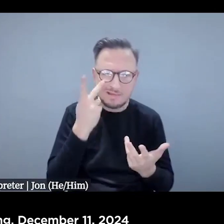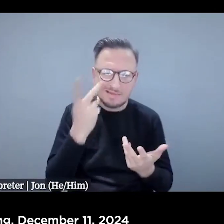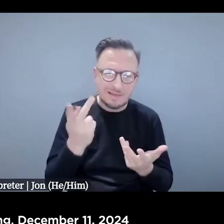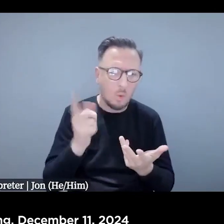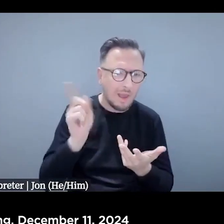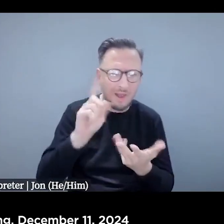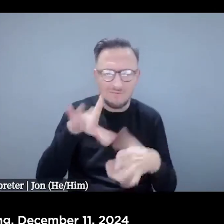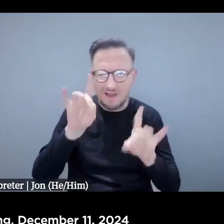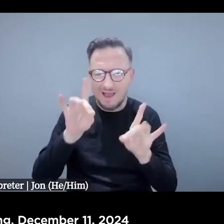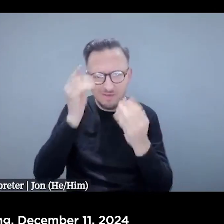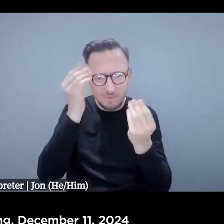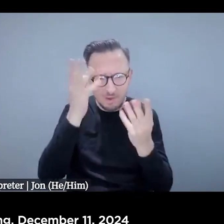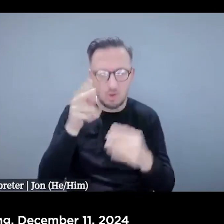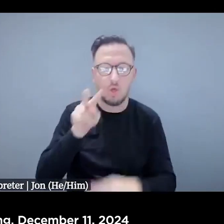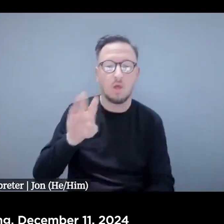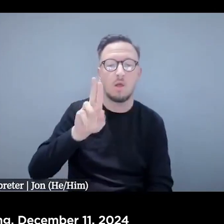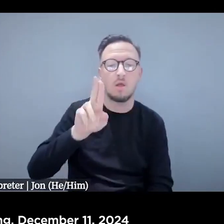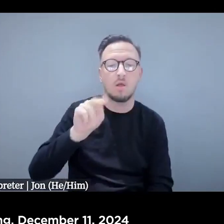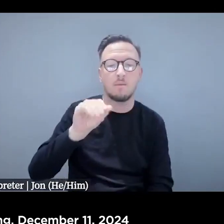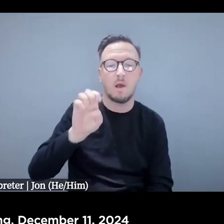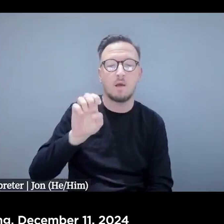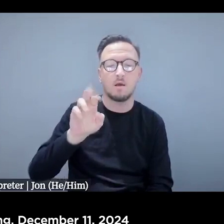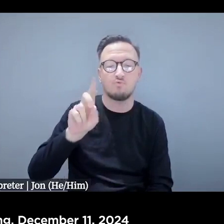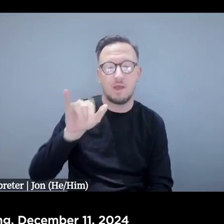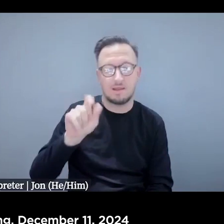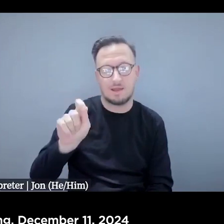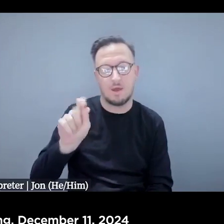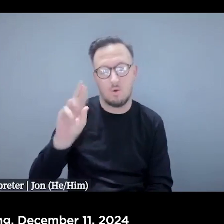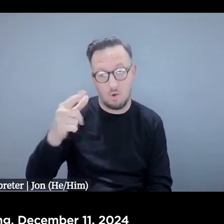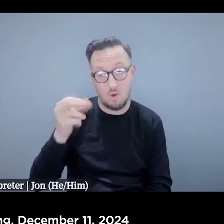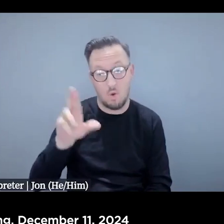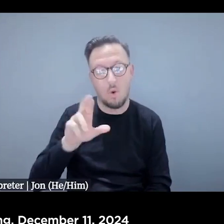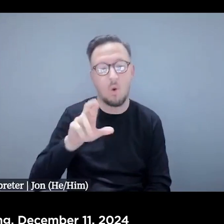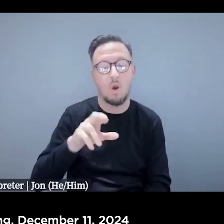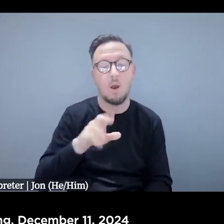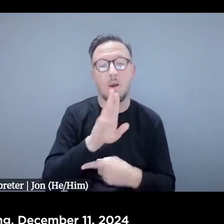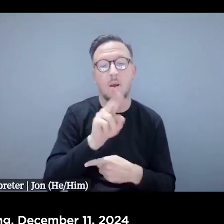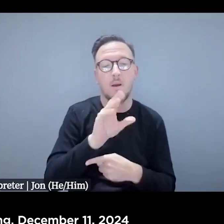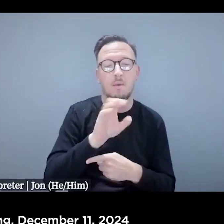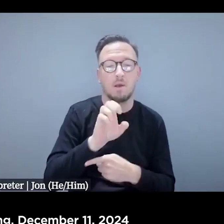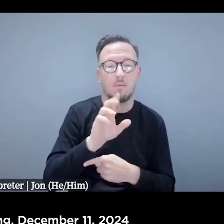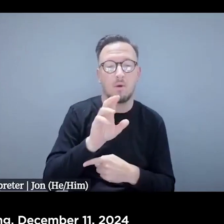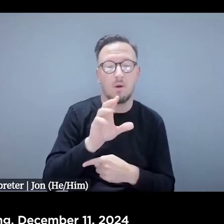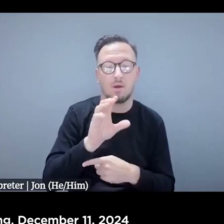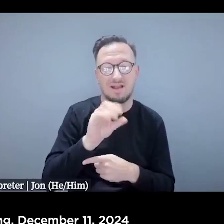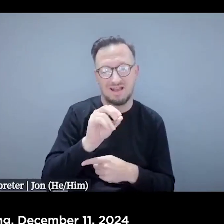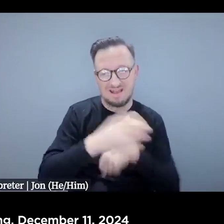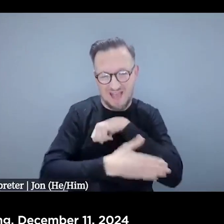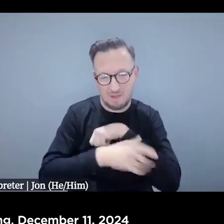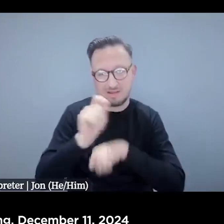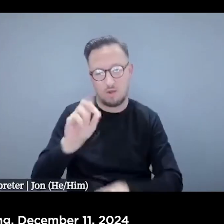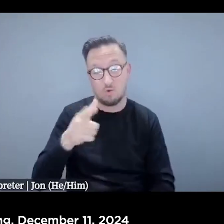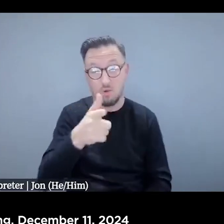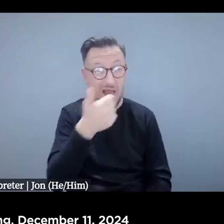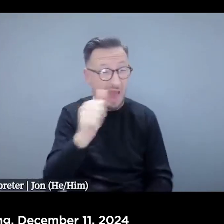at buncomready.org or buncombecounty.org. And remember, if you have Helene-related questions, questions